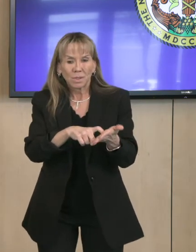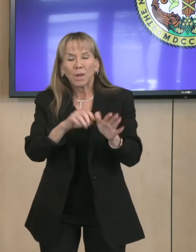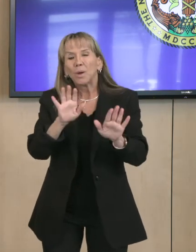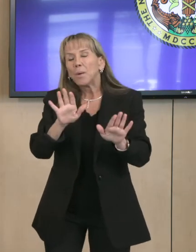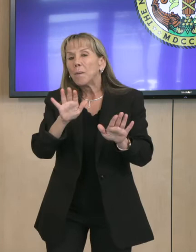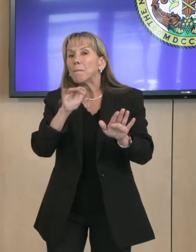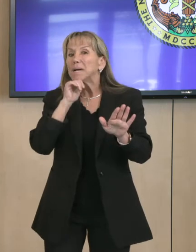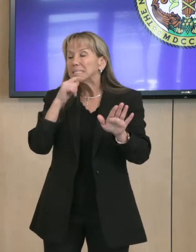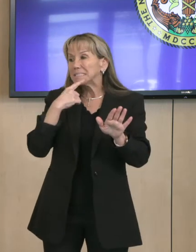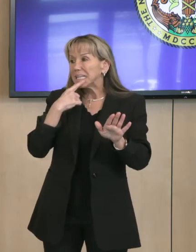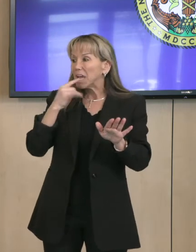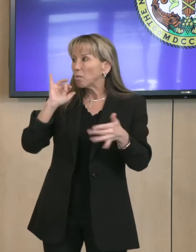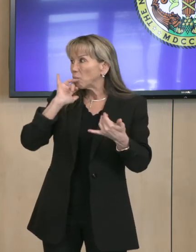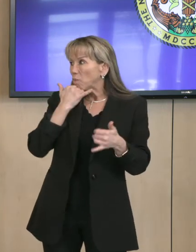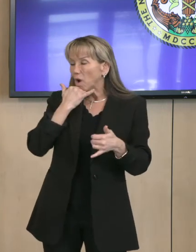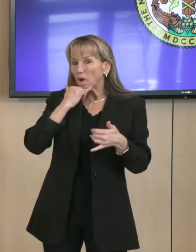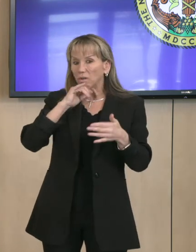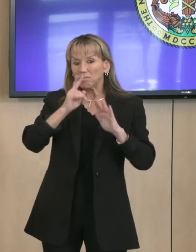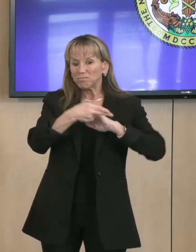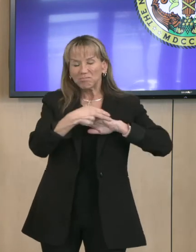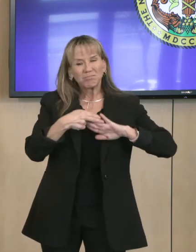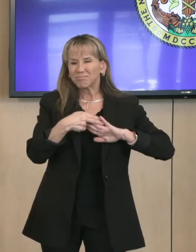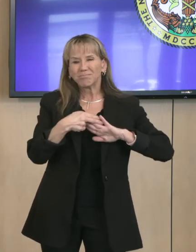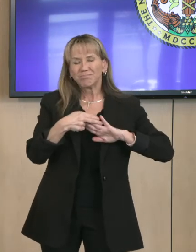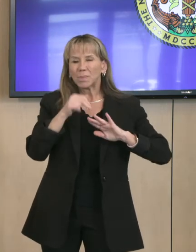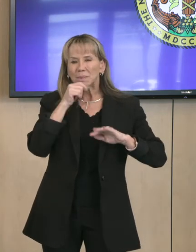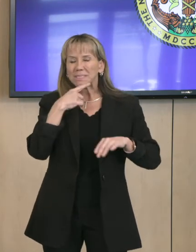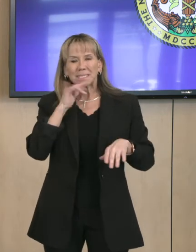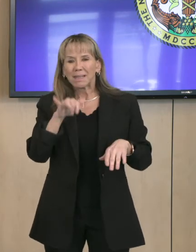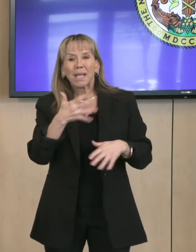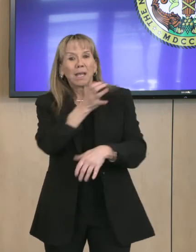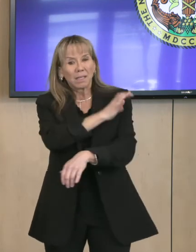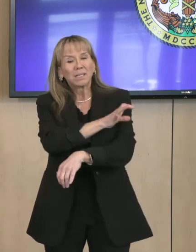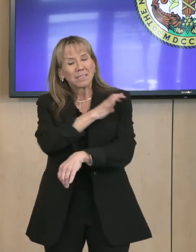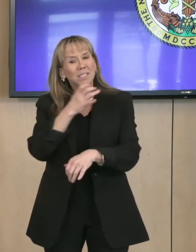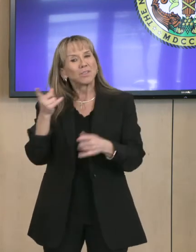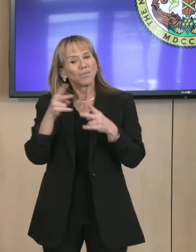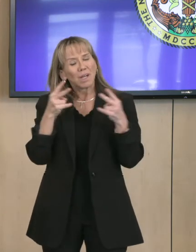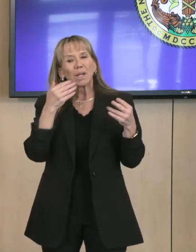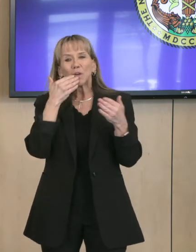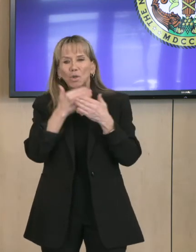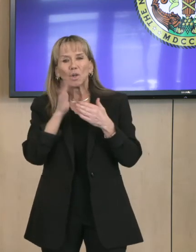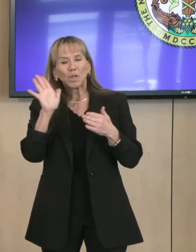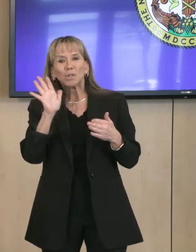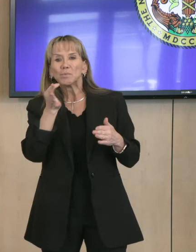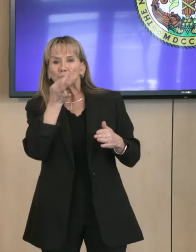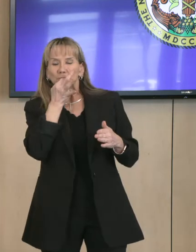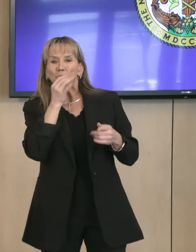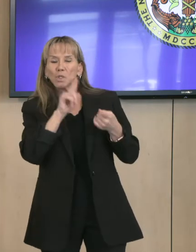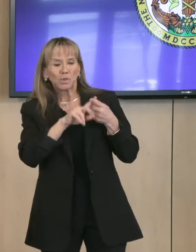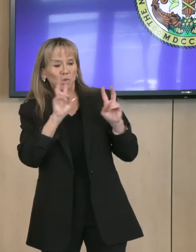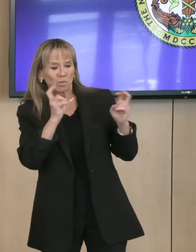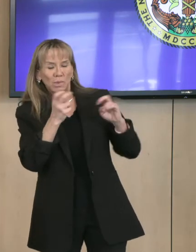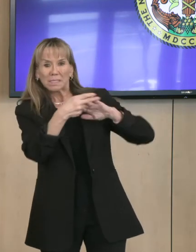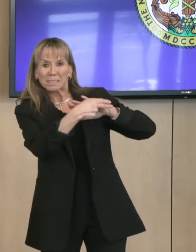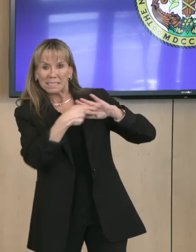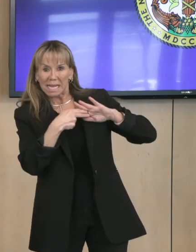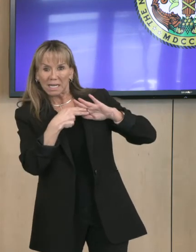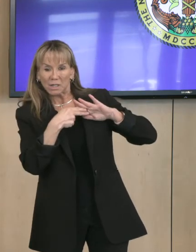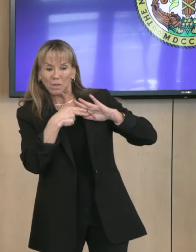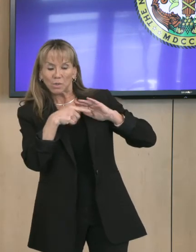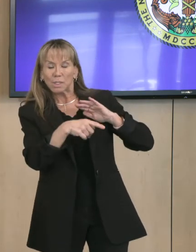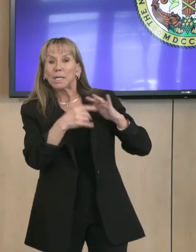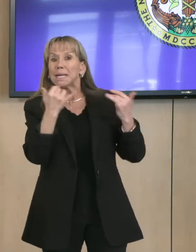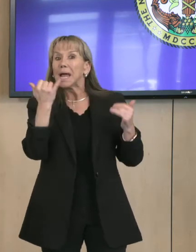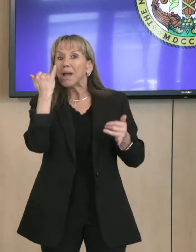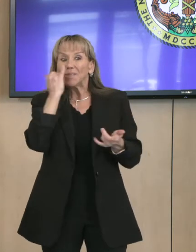word misdiagnosed because, again, clinicians are very good at diagnosing viral conditions, whether it was specifically